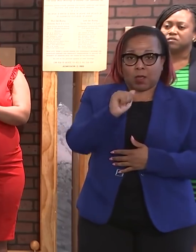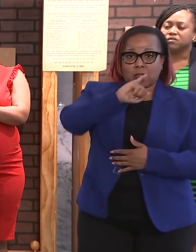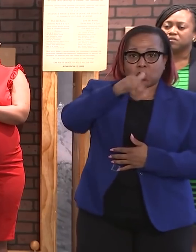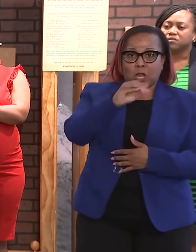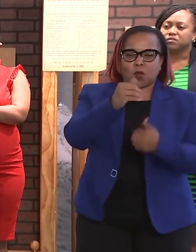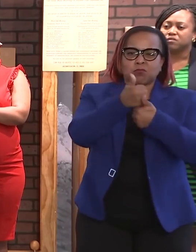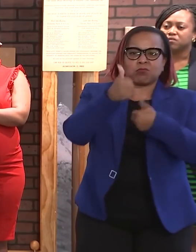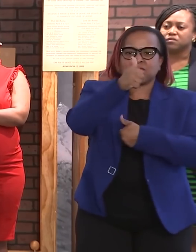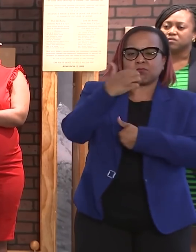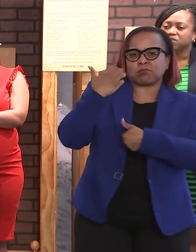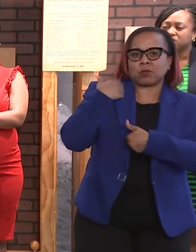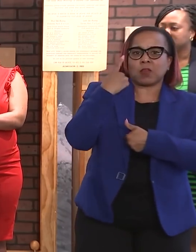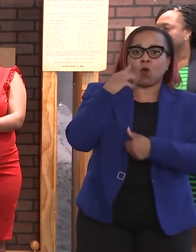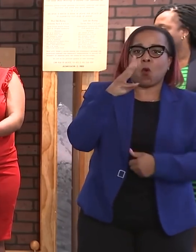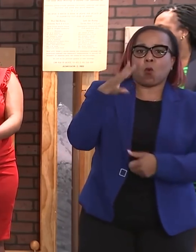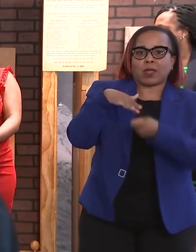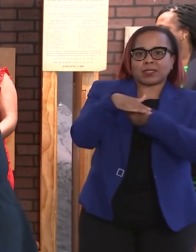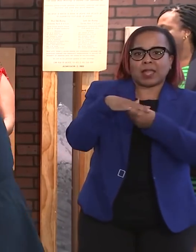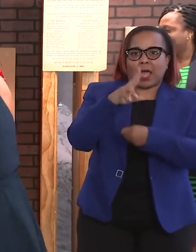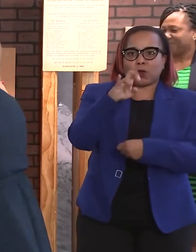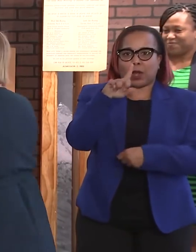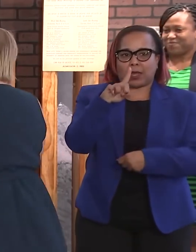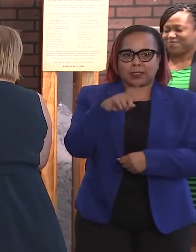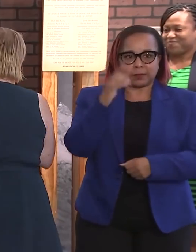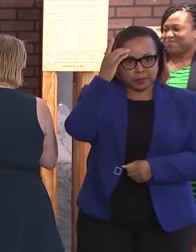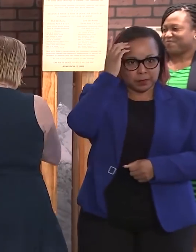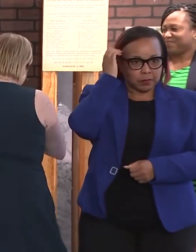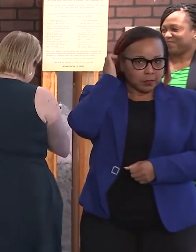the Executive Director for West Side United.